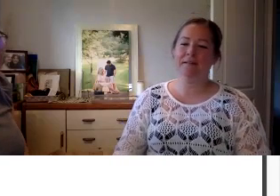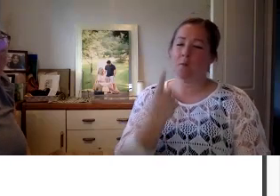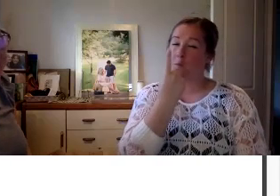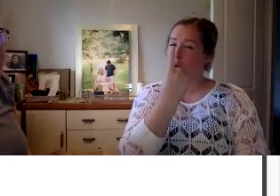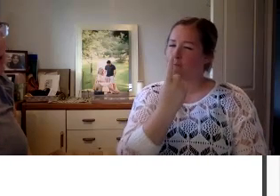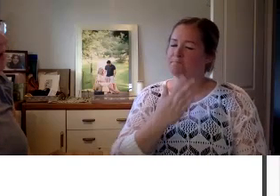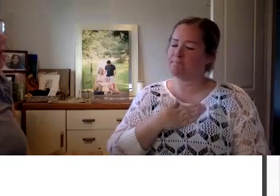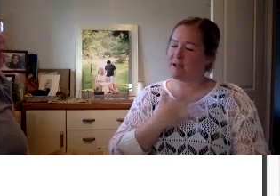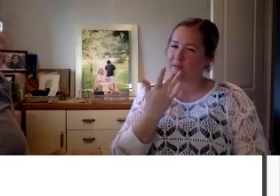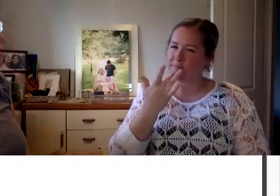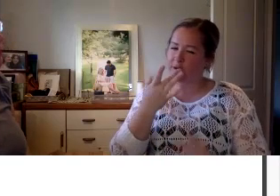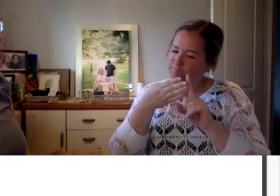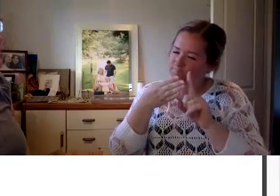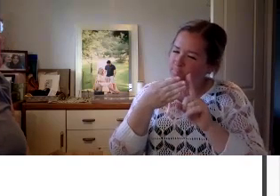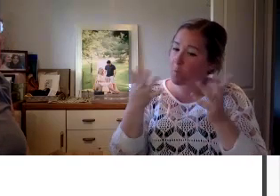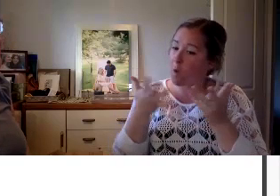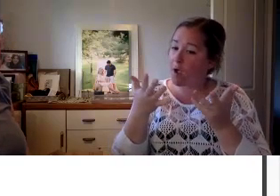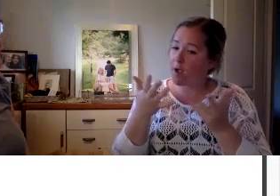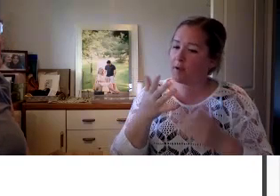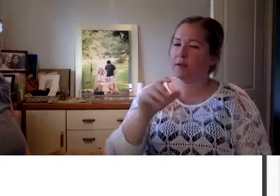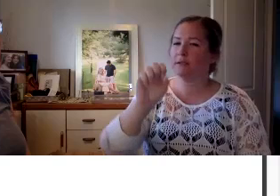go. One of my